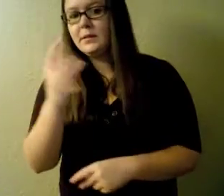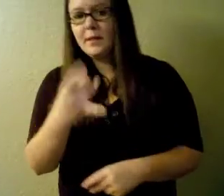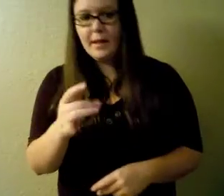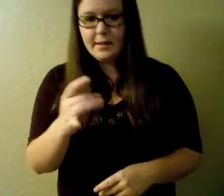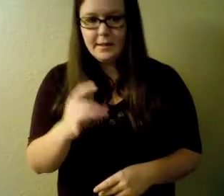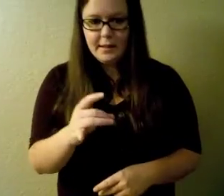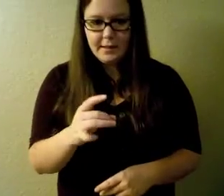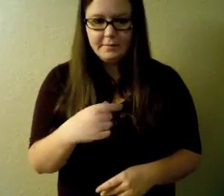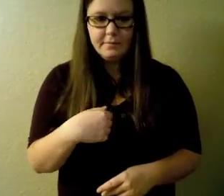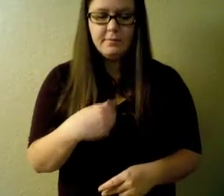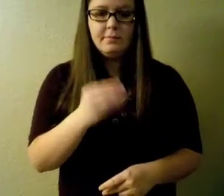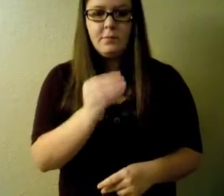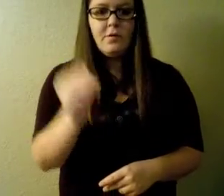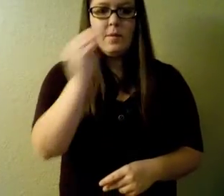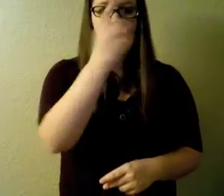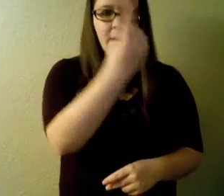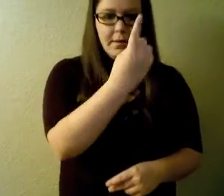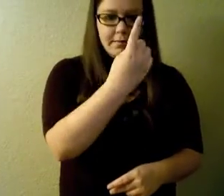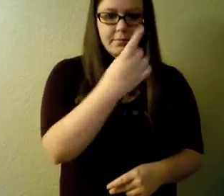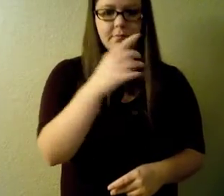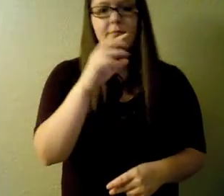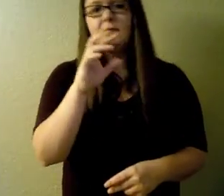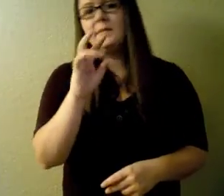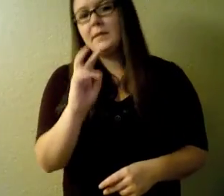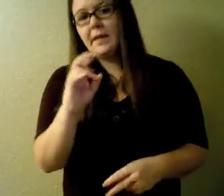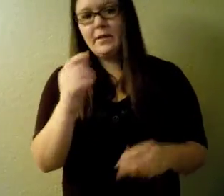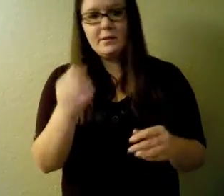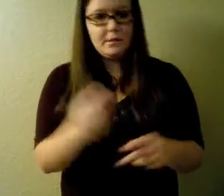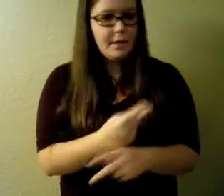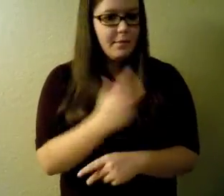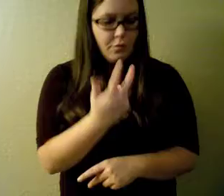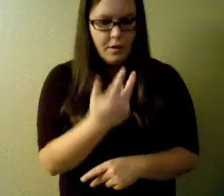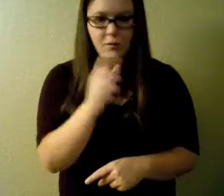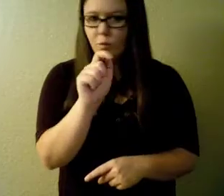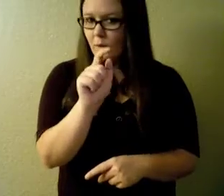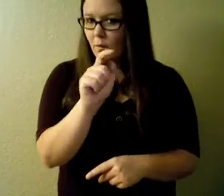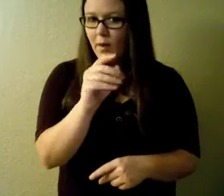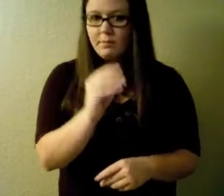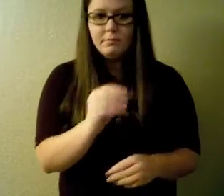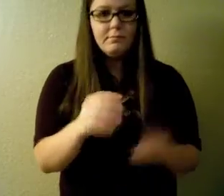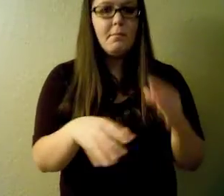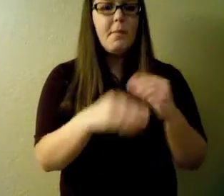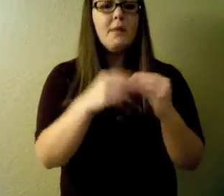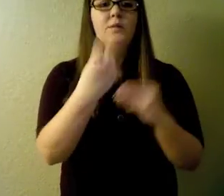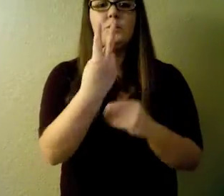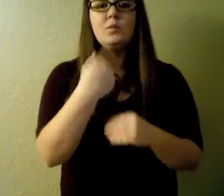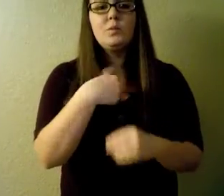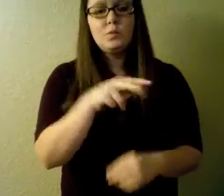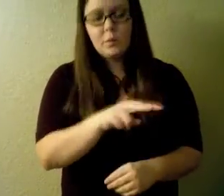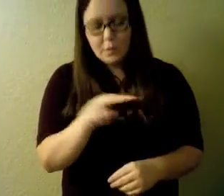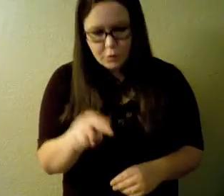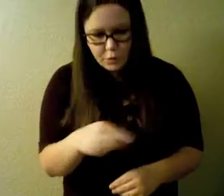3, 21. Plus 2 is 22. 2 times 3 is 6. Plus 2 is